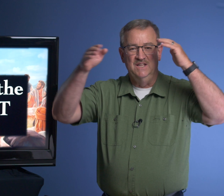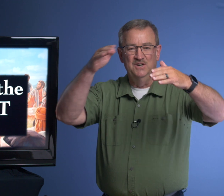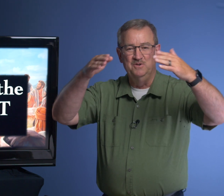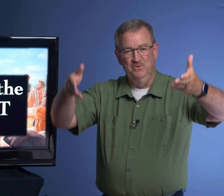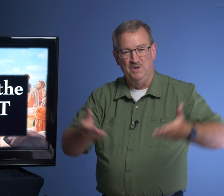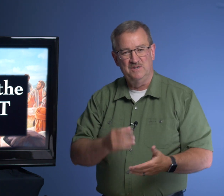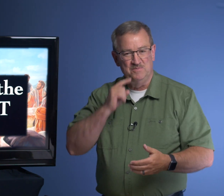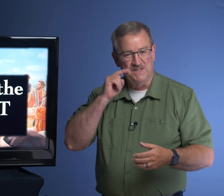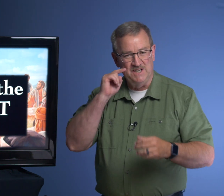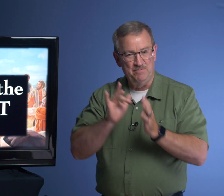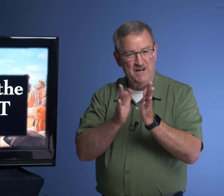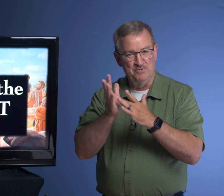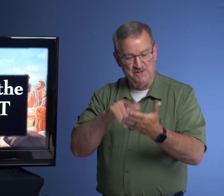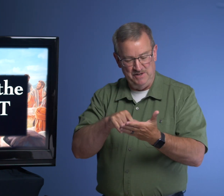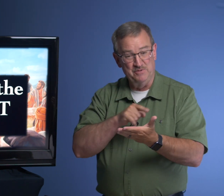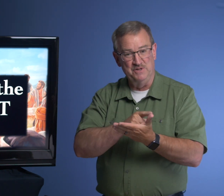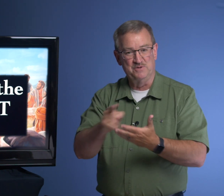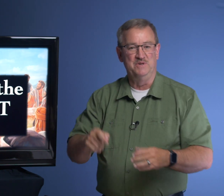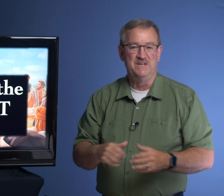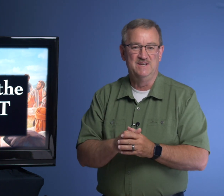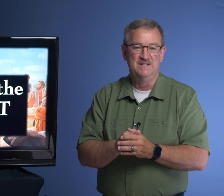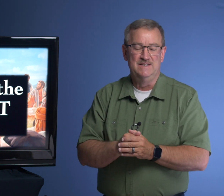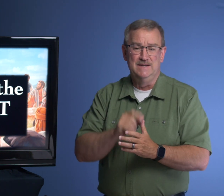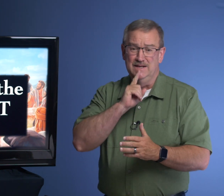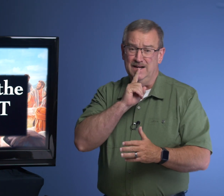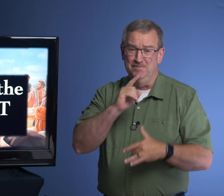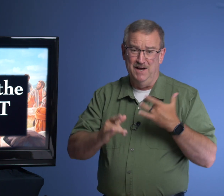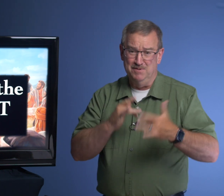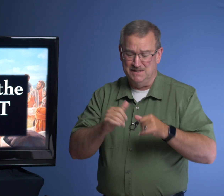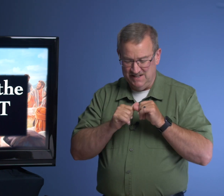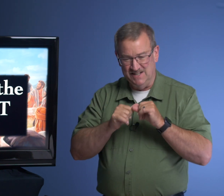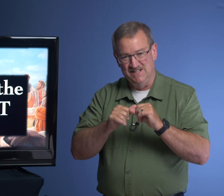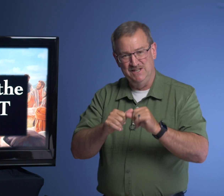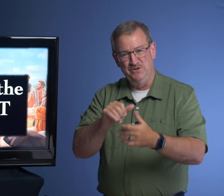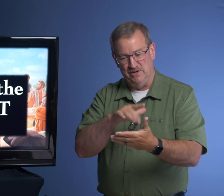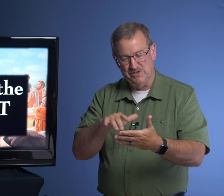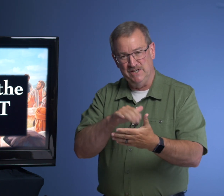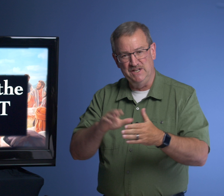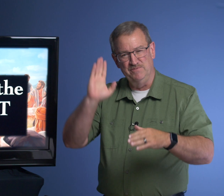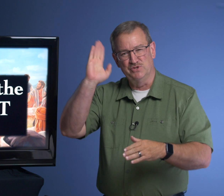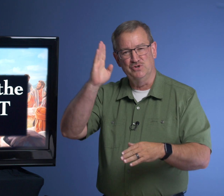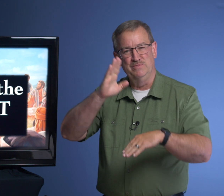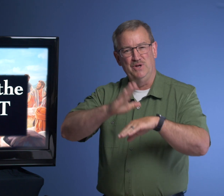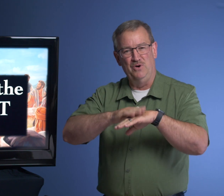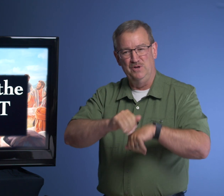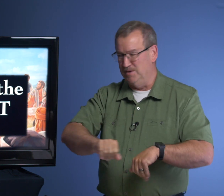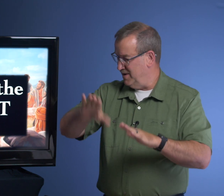Hello and welcome to Deaf Bible Study for this week. I'm excited to continue our study of the Sermon on the